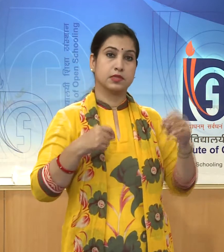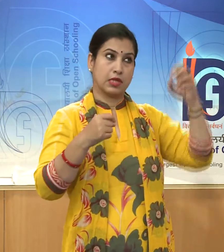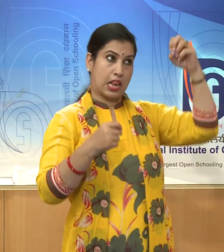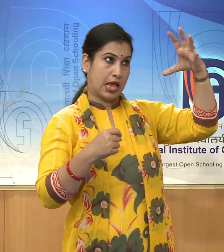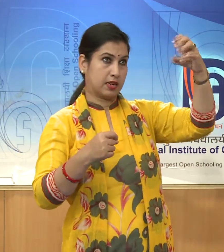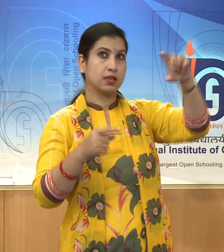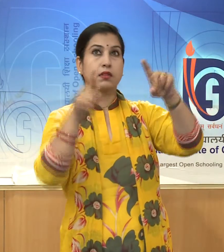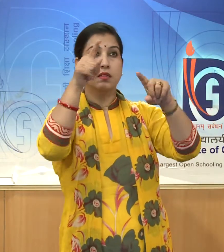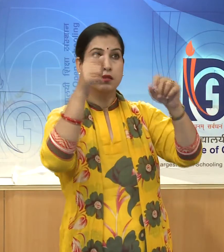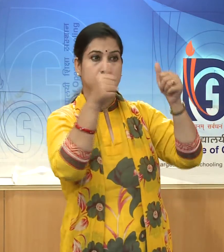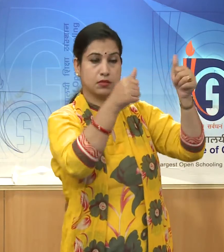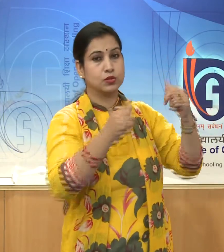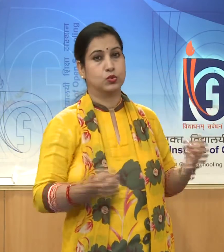The most favorite medium